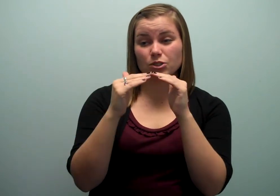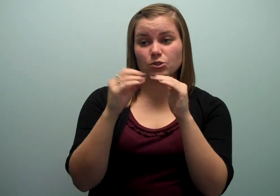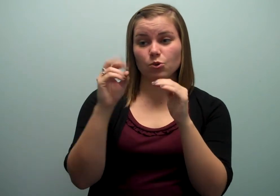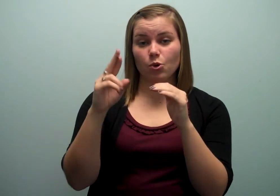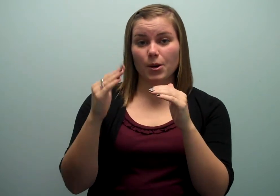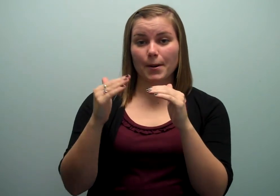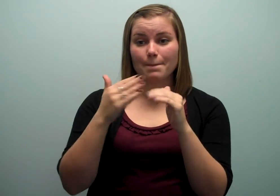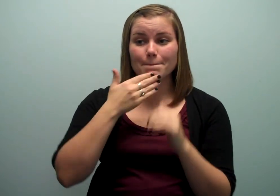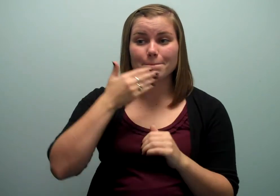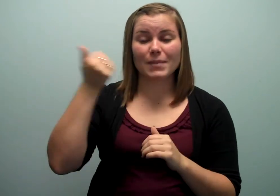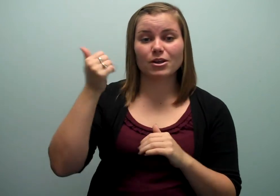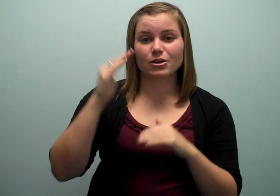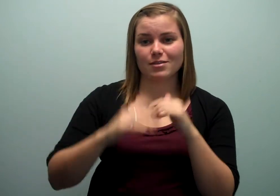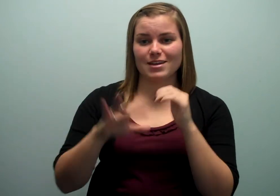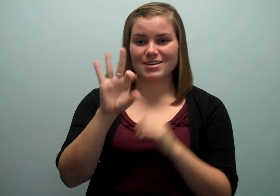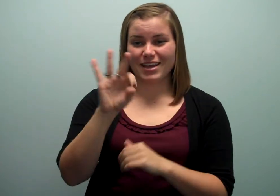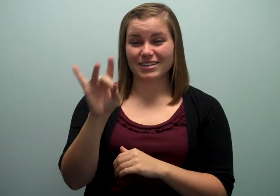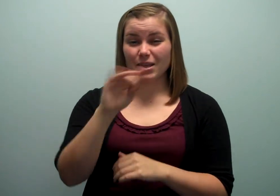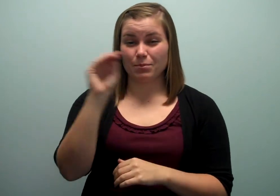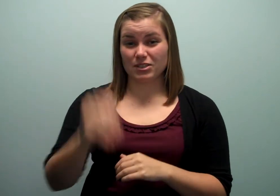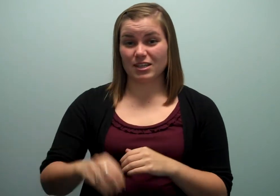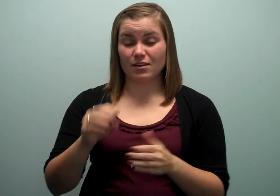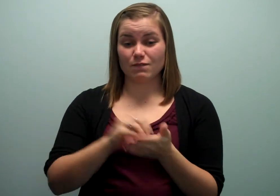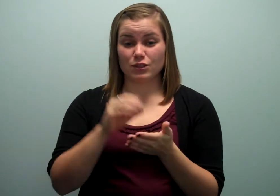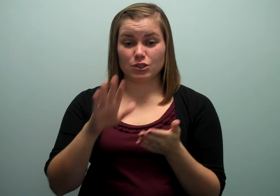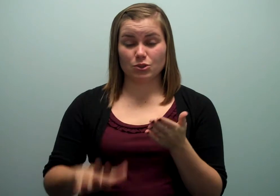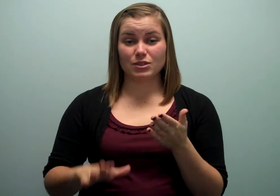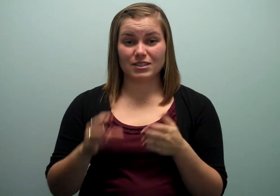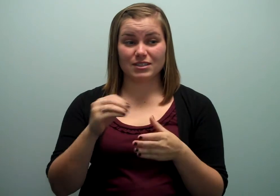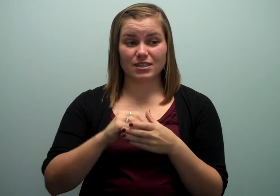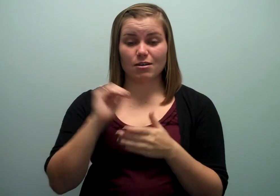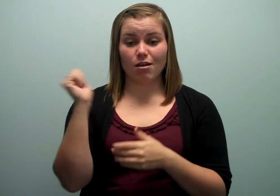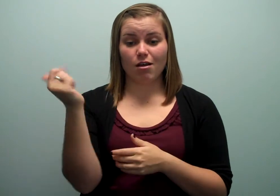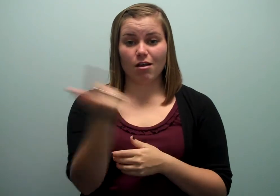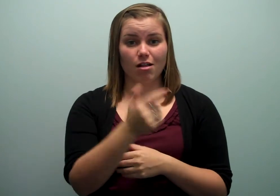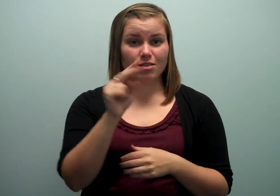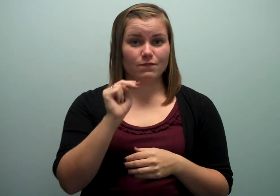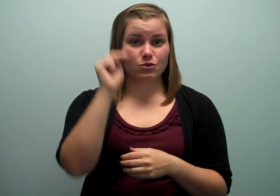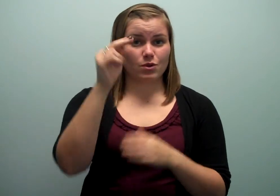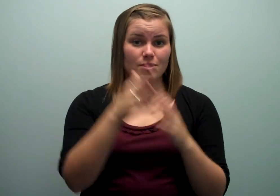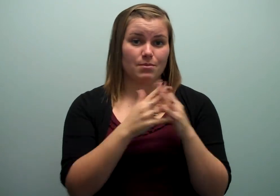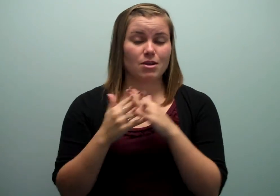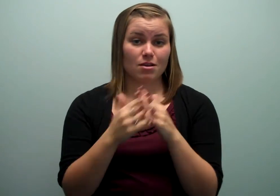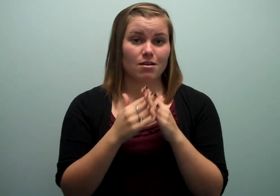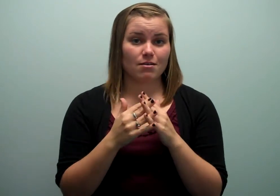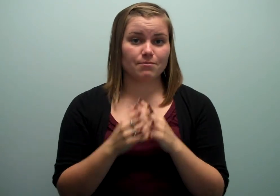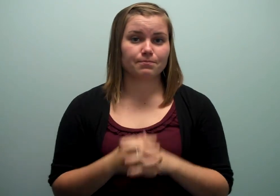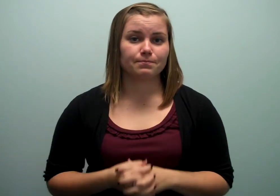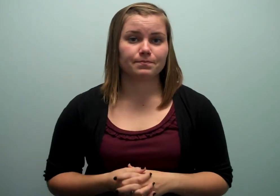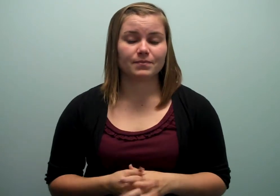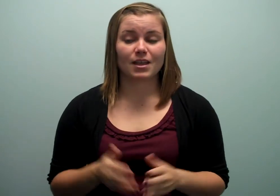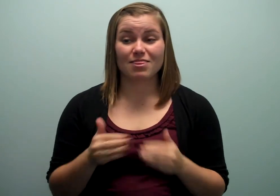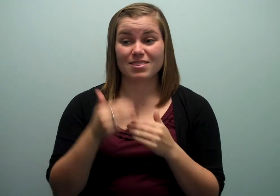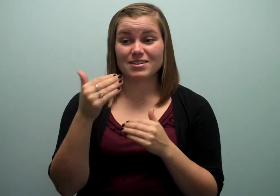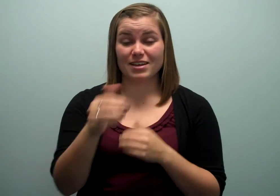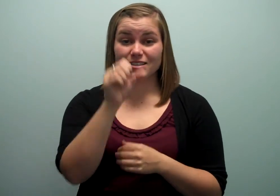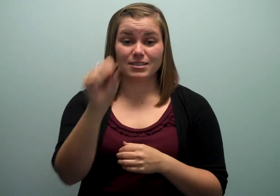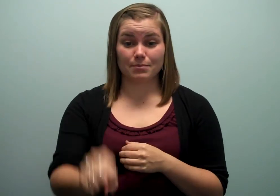than 98% of the students in all of North America." Well, the next term, that student pulled